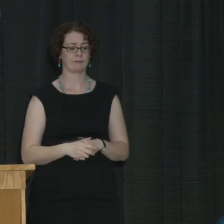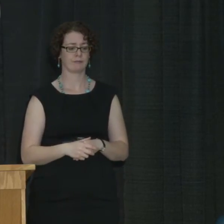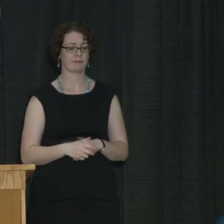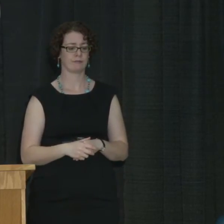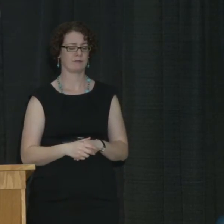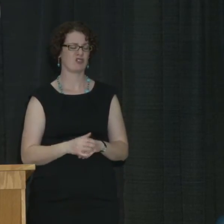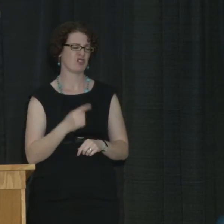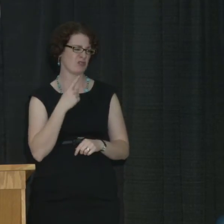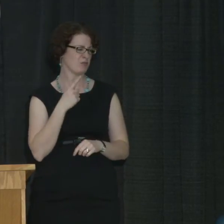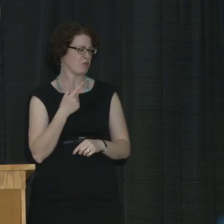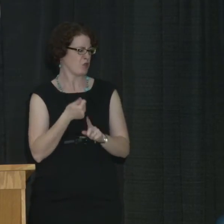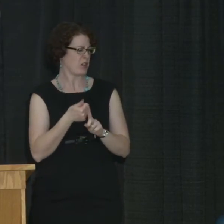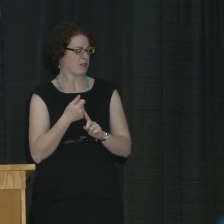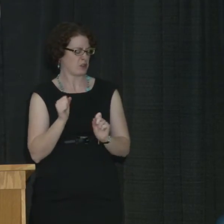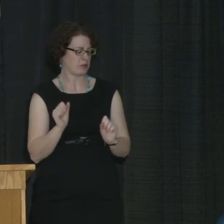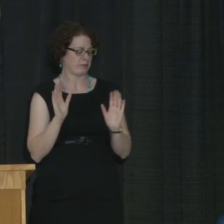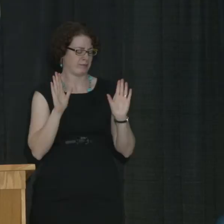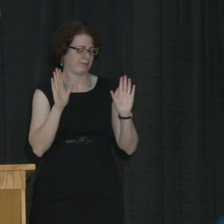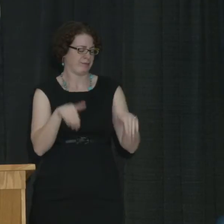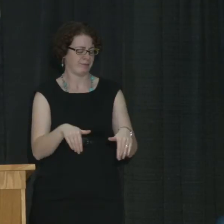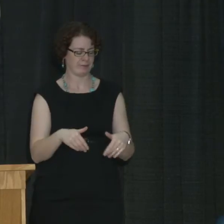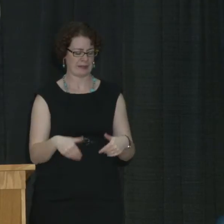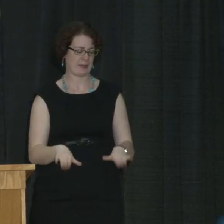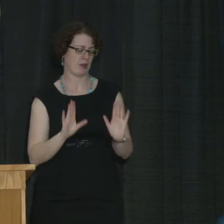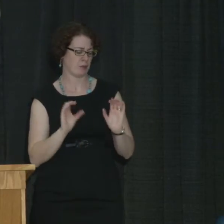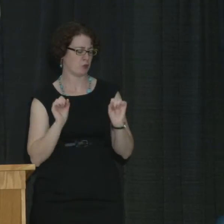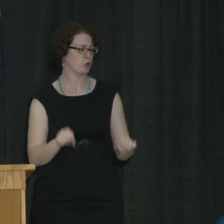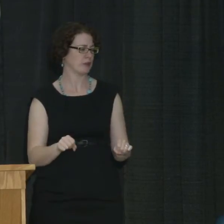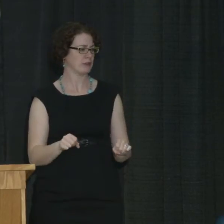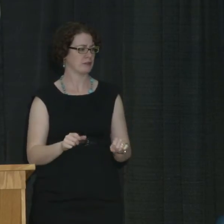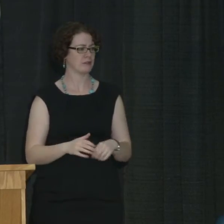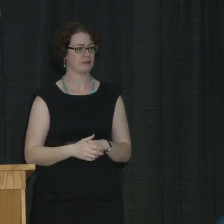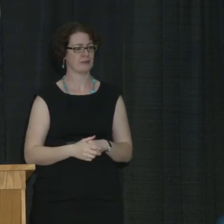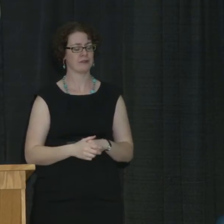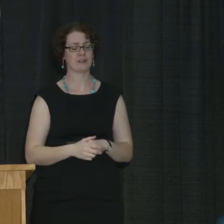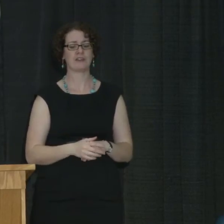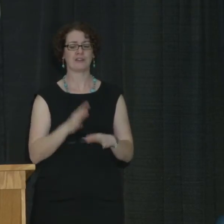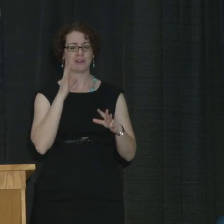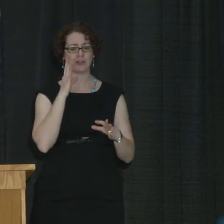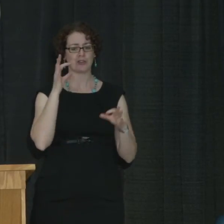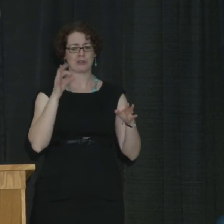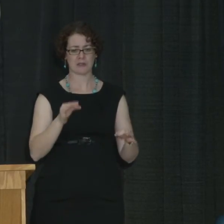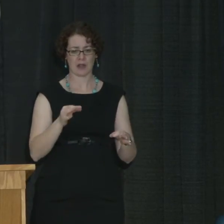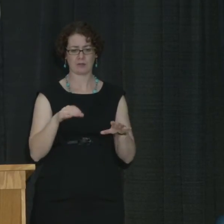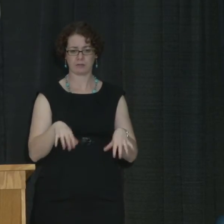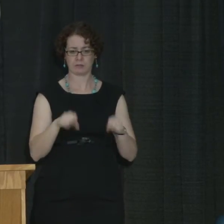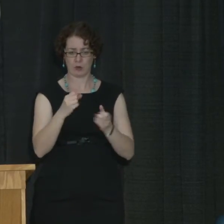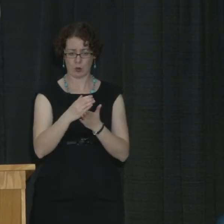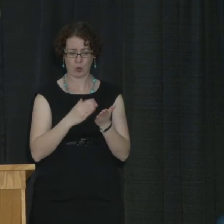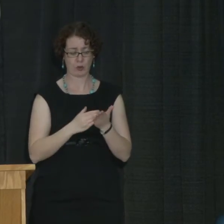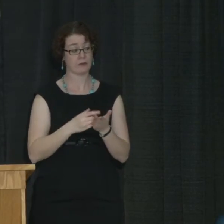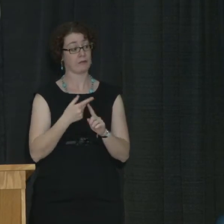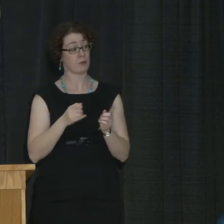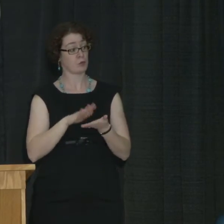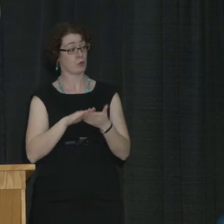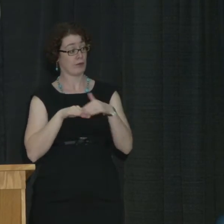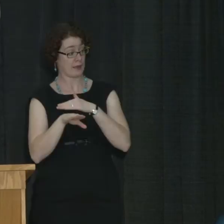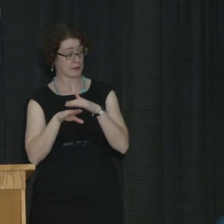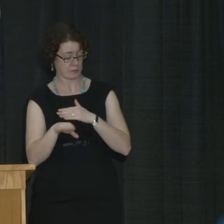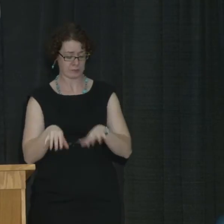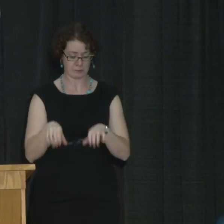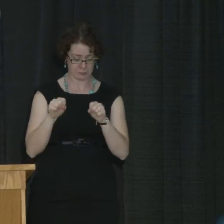She could have said, well, I guess it's not meant to be. But instead, she found the courses she needed in our School of Access.